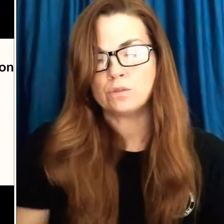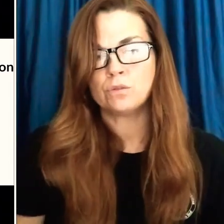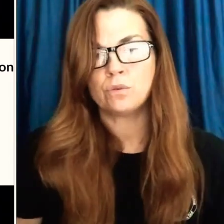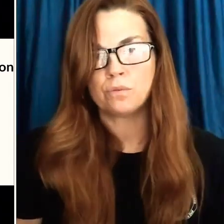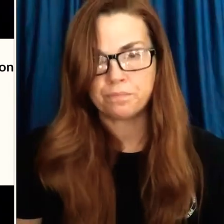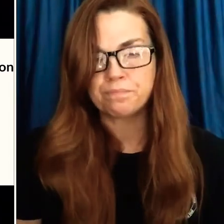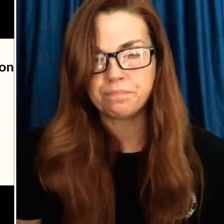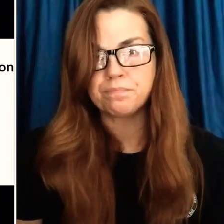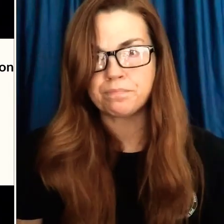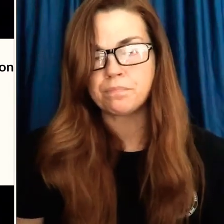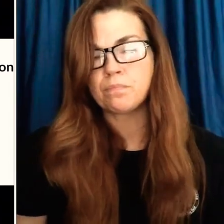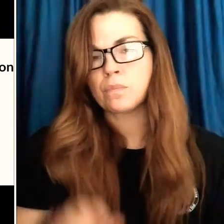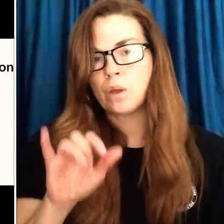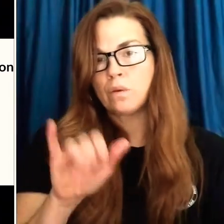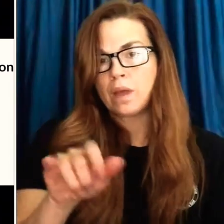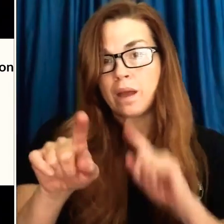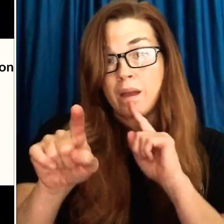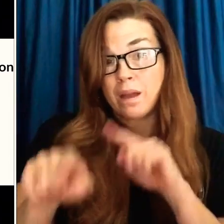have 1